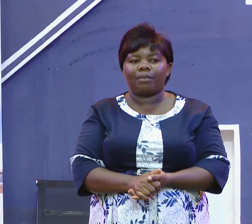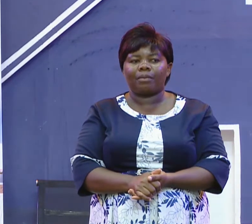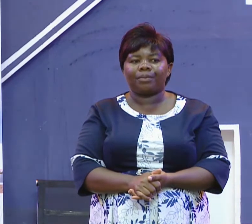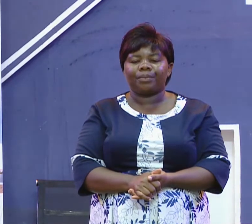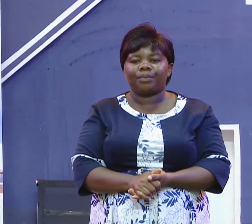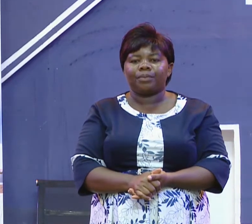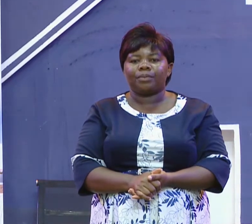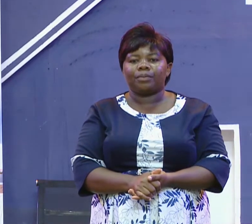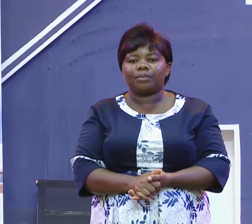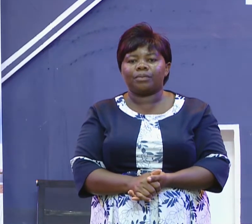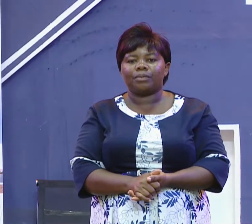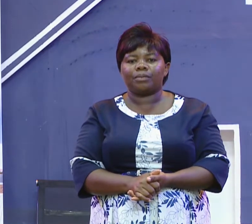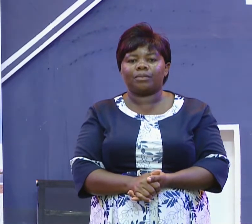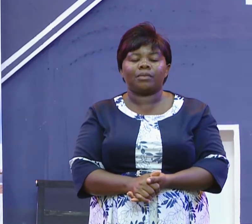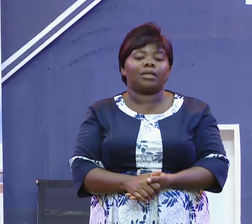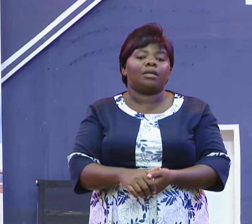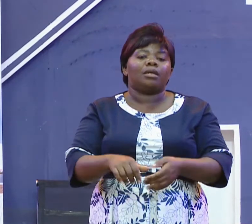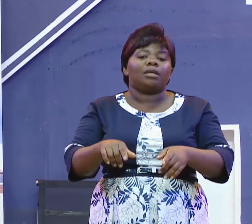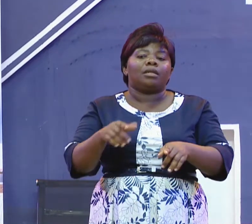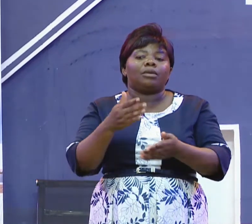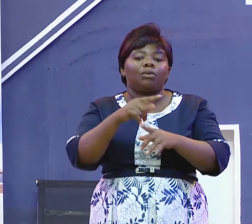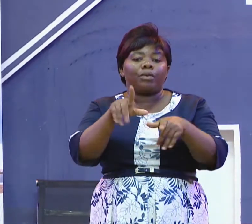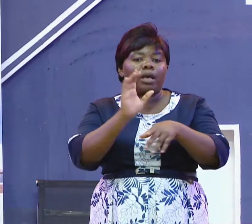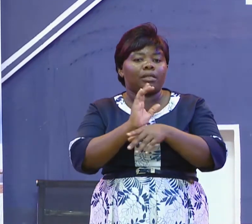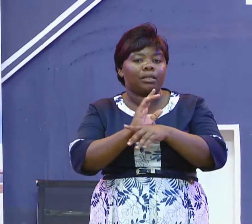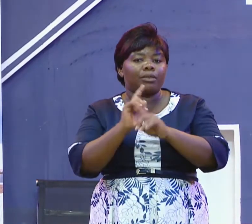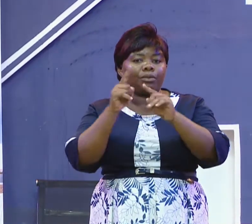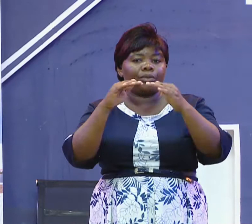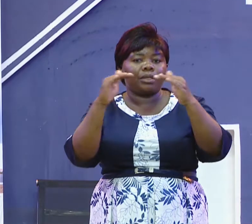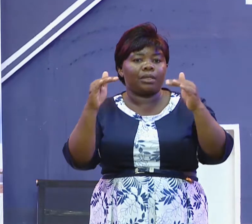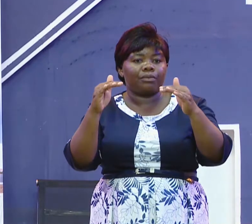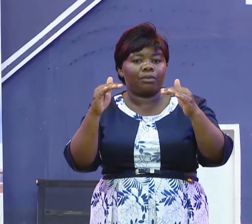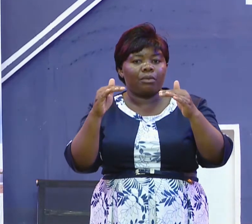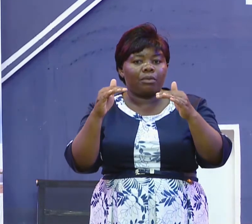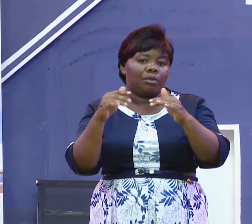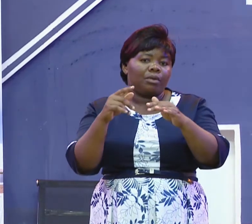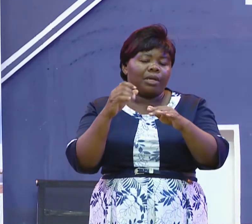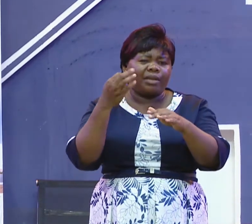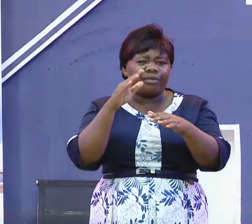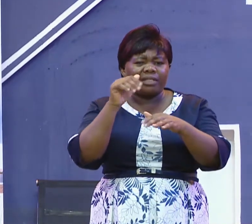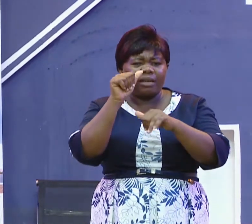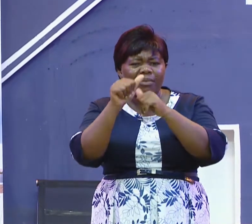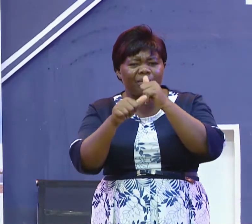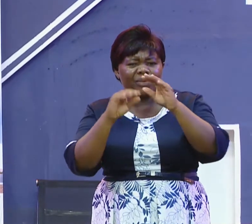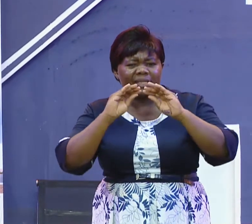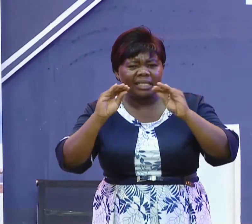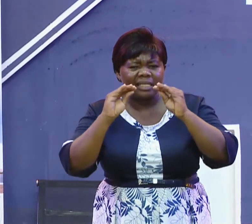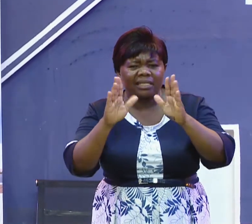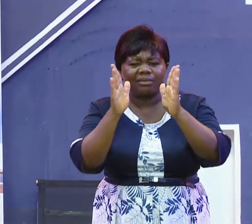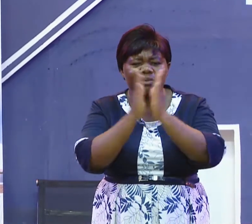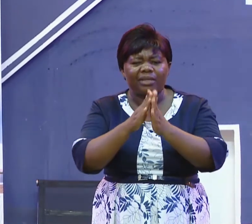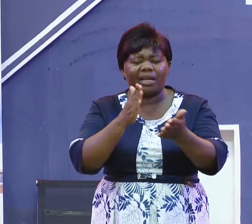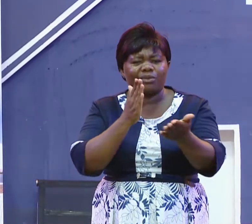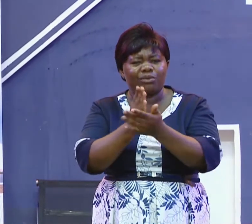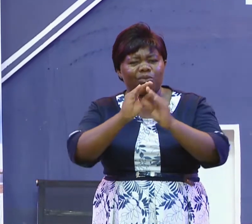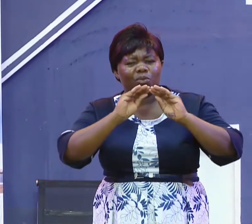they can balance. Waliwo ng'ekkanisa we tutuuse okulaba nti bwe kuba kuyigiriza abantu kusaba tubayigiriza. We